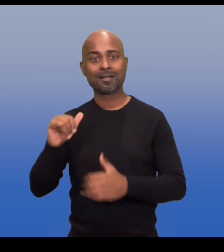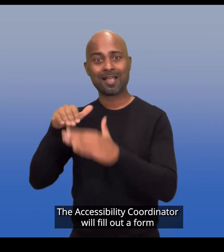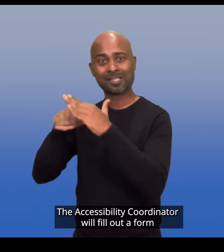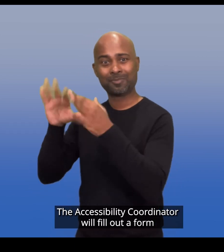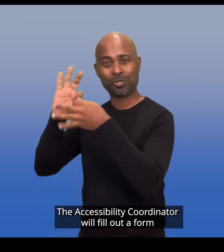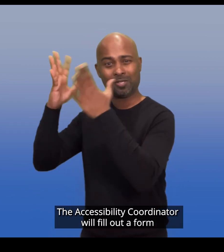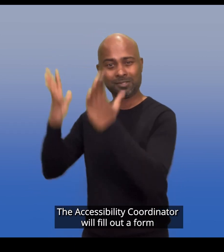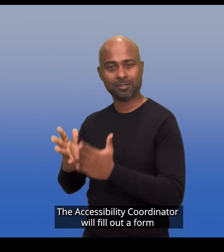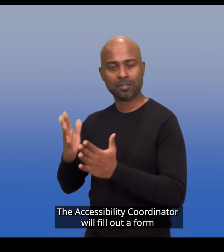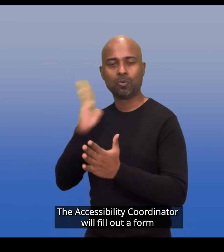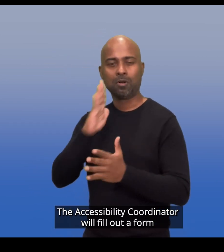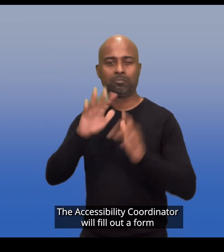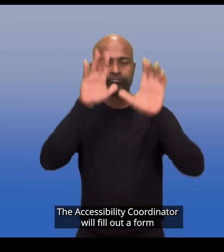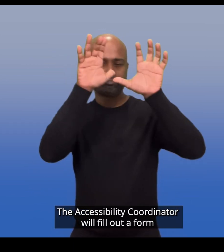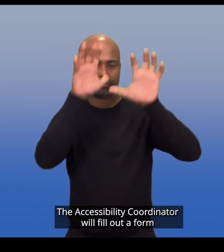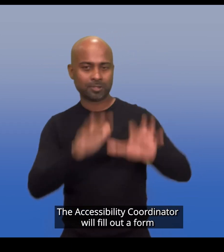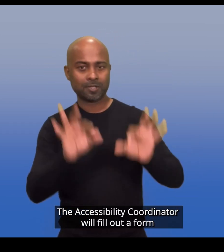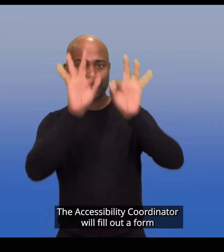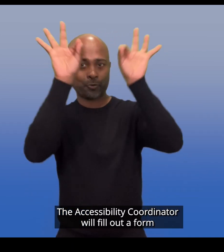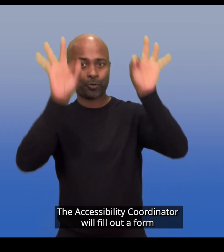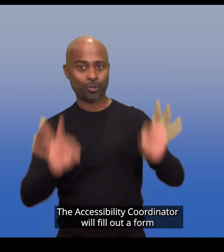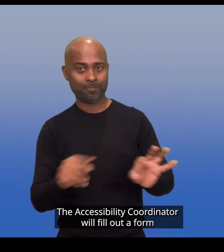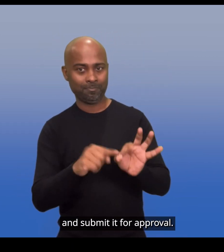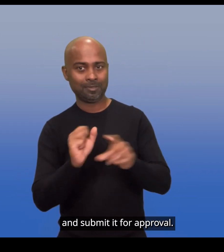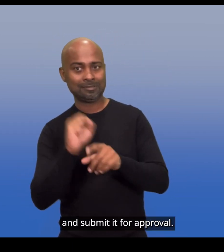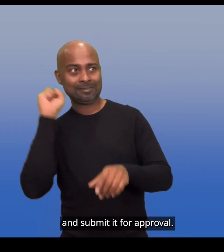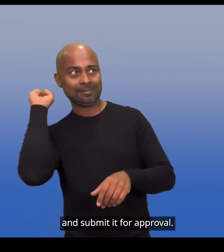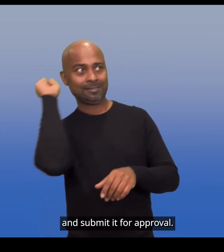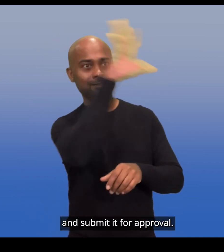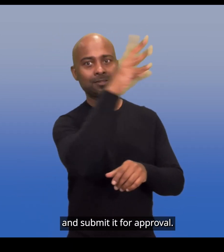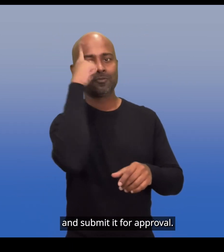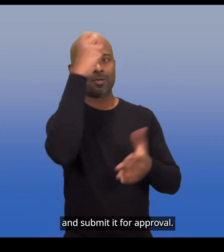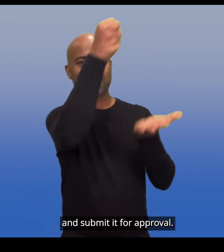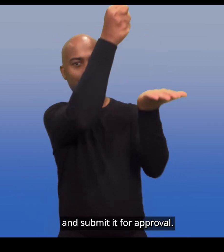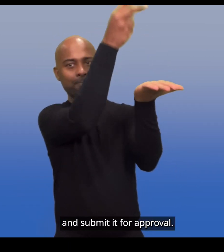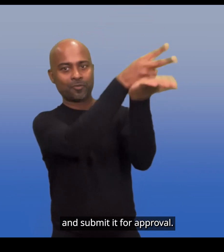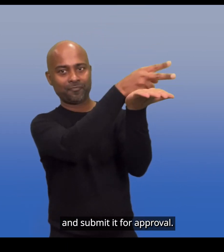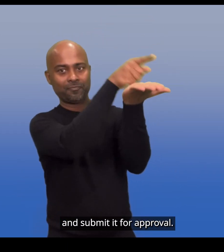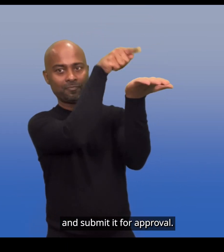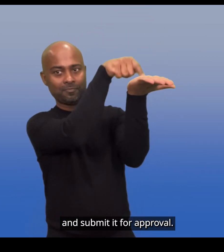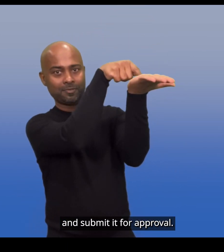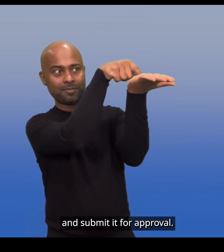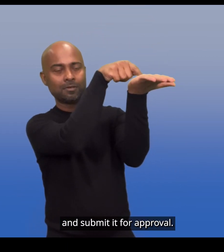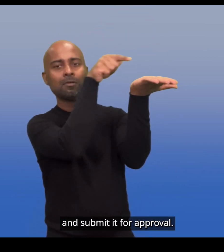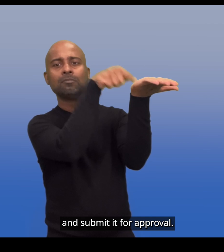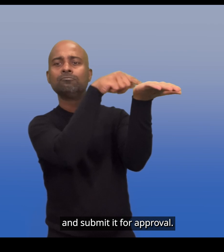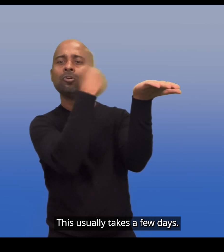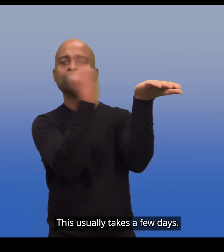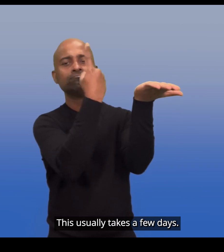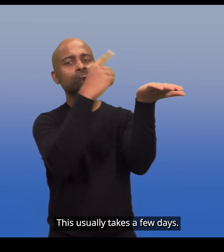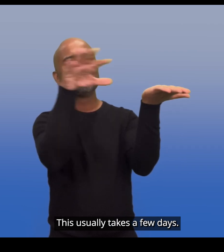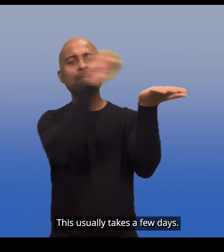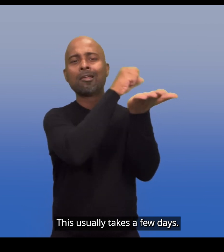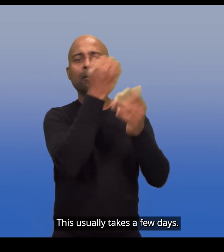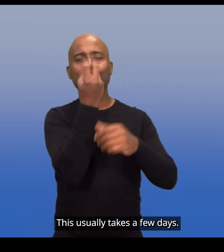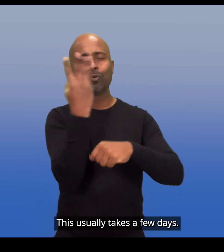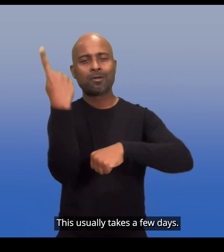The Accessibility Coordinator will fill out a form and submit it for approval. This usually takes a